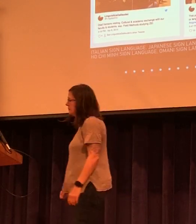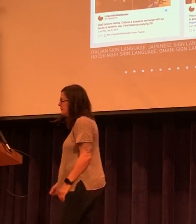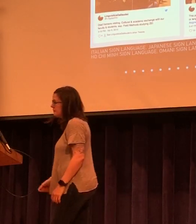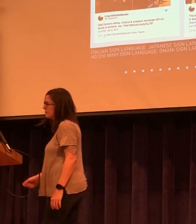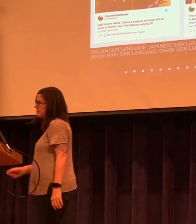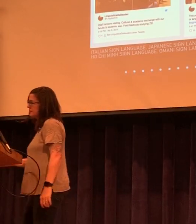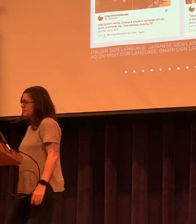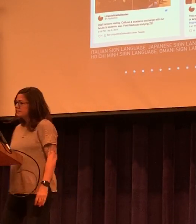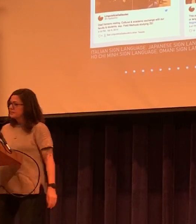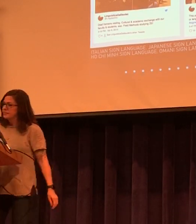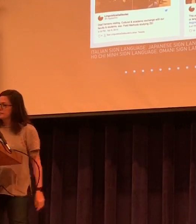more.